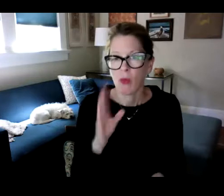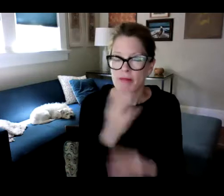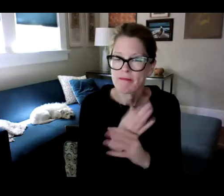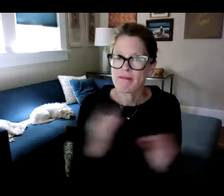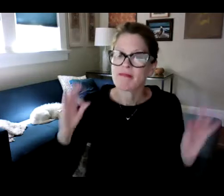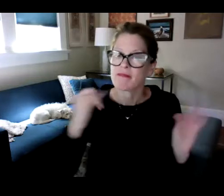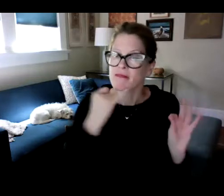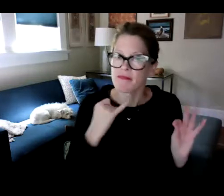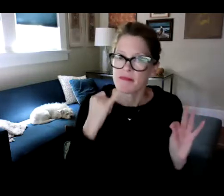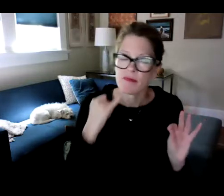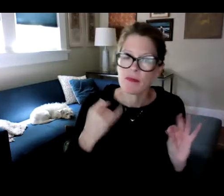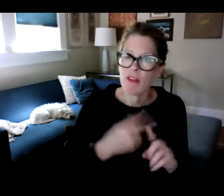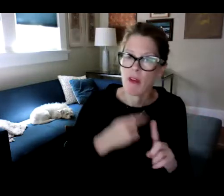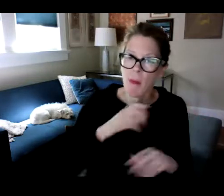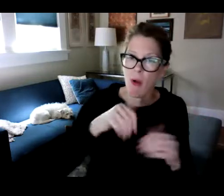sins.